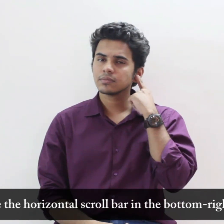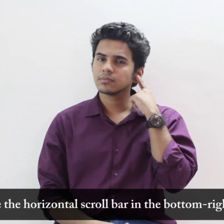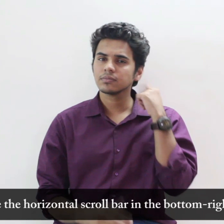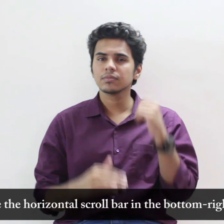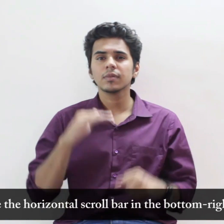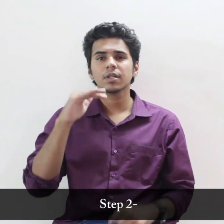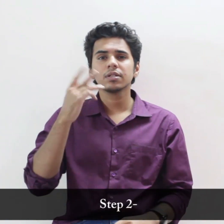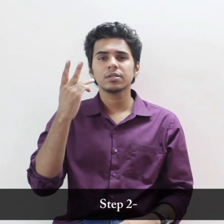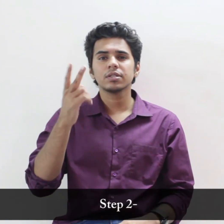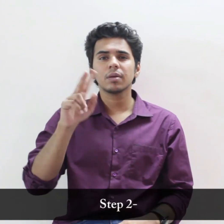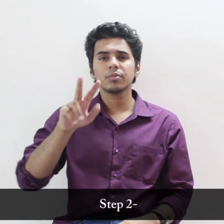Step 2.